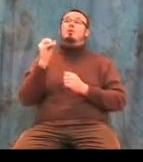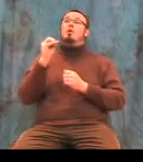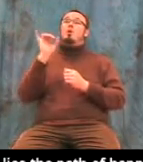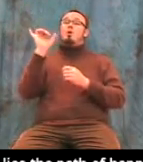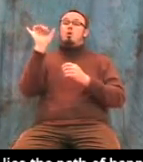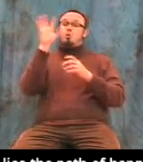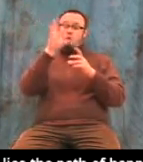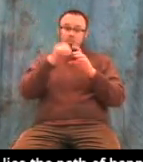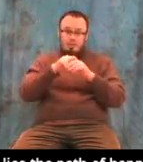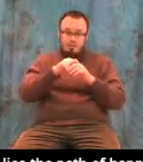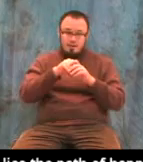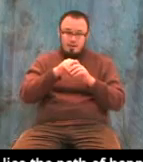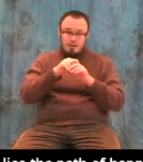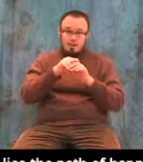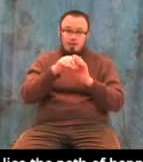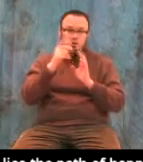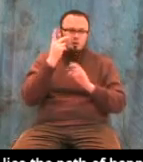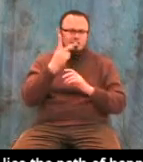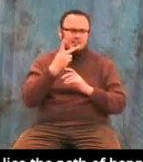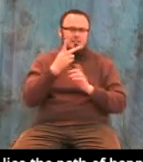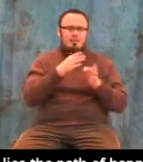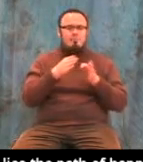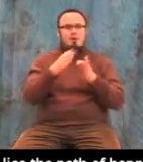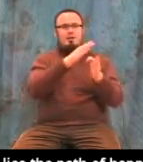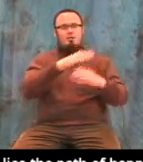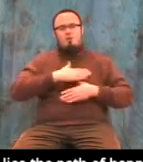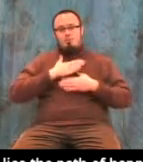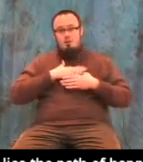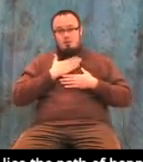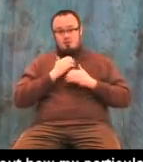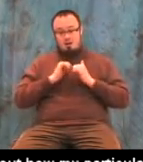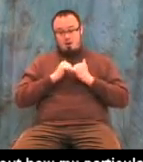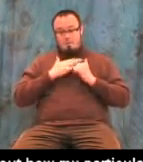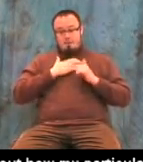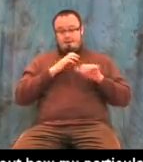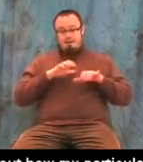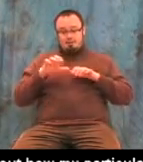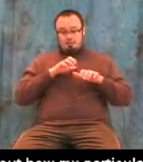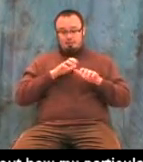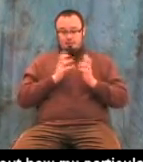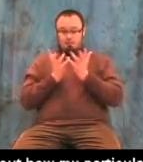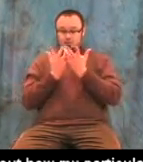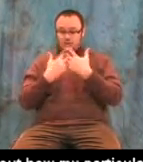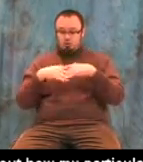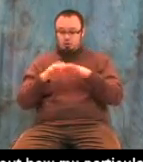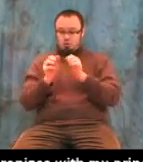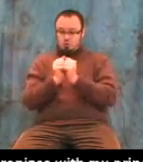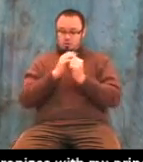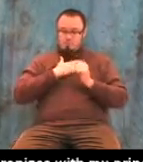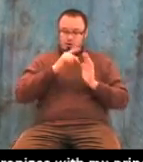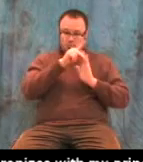Therein lies the path of happiness, figuring out how my particular activity synchronizes with my